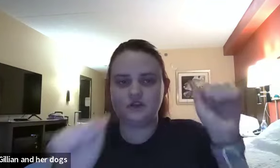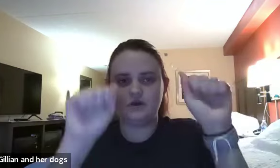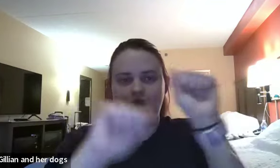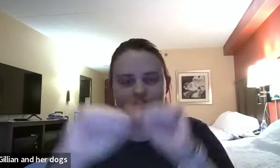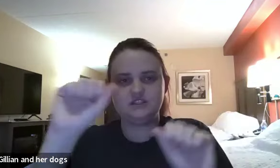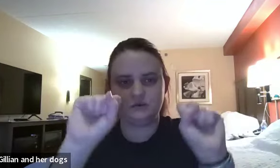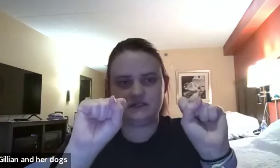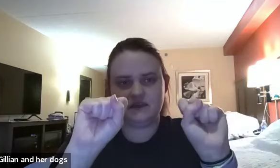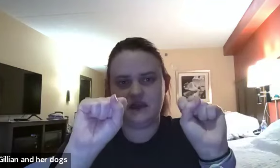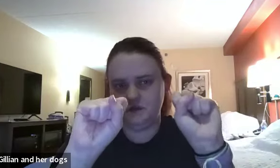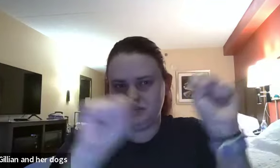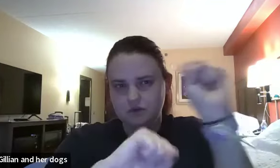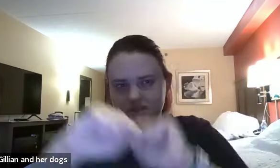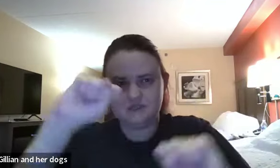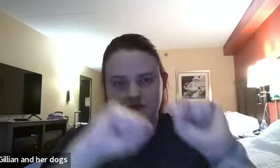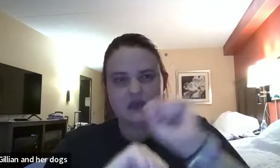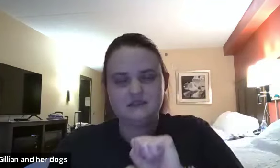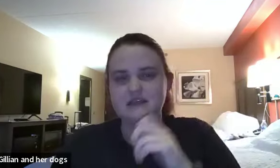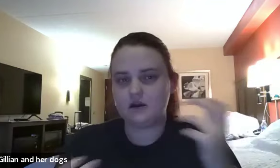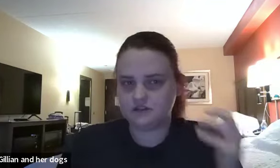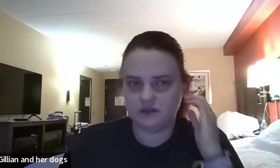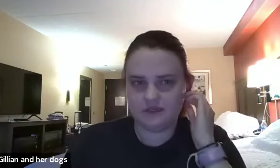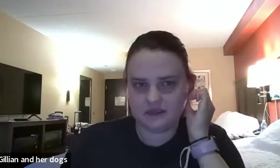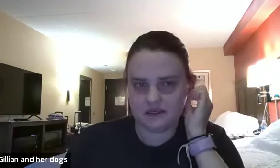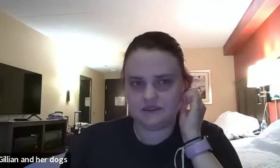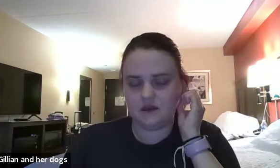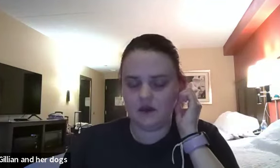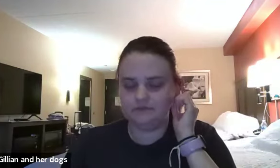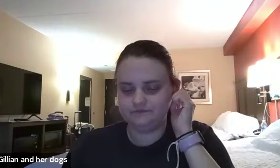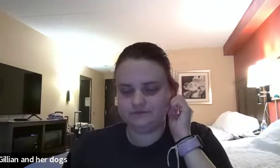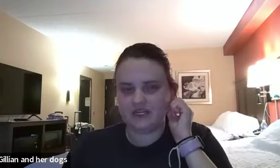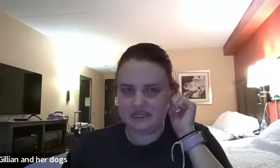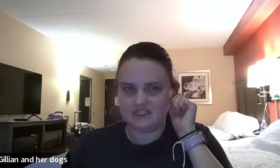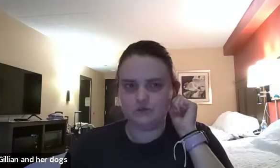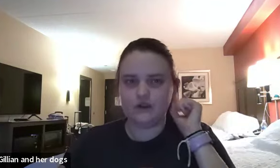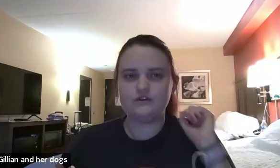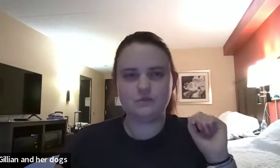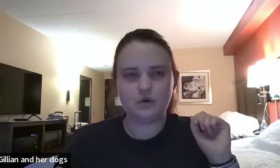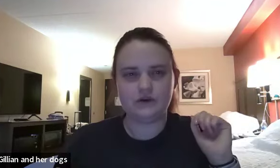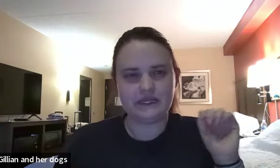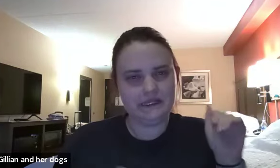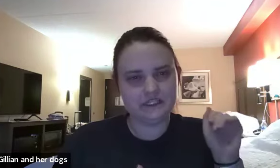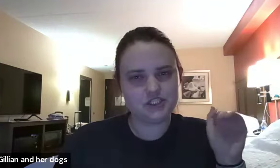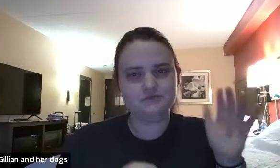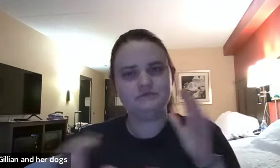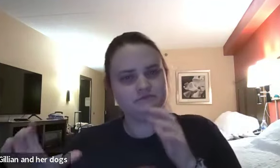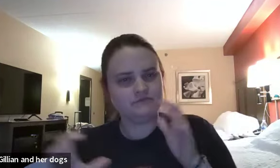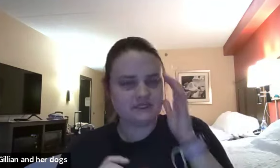so I just did want to say that if you do notice this with the S's, that also can mean science. Again, it's one of those more English based